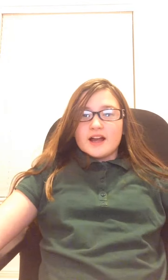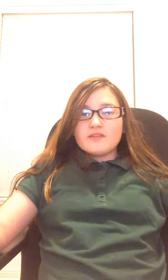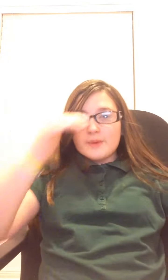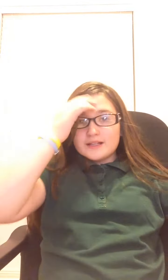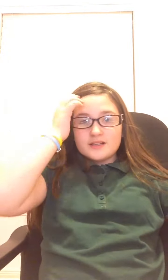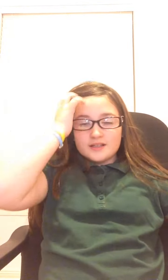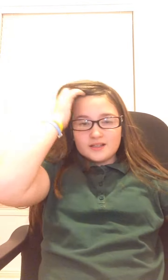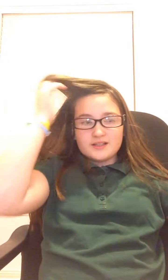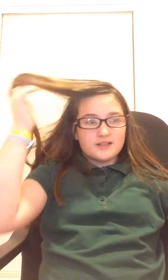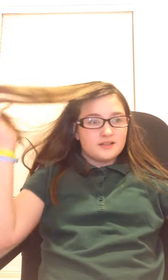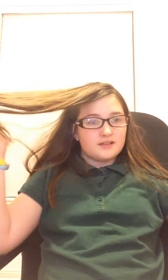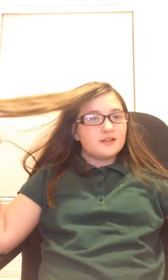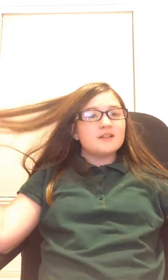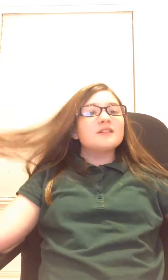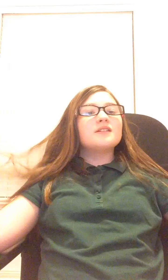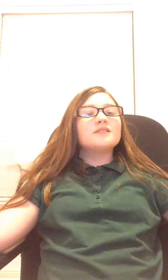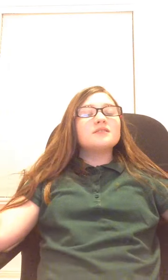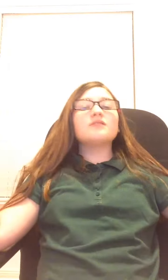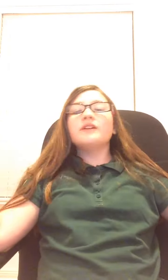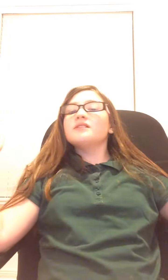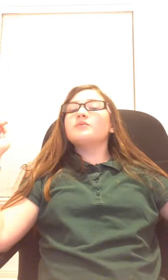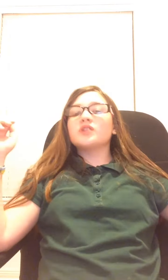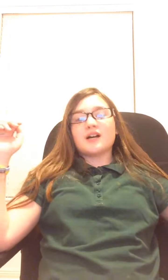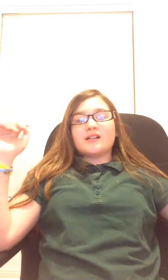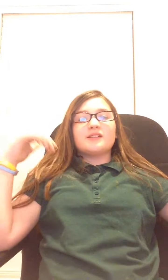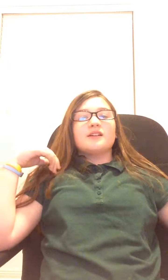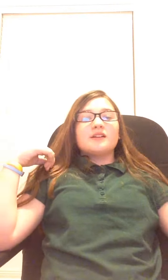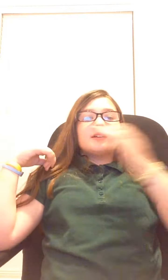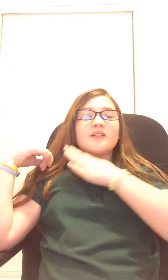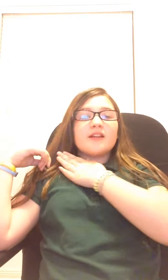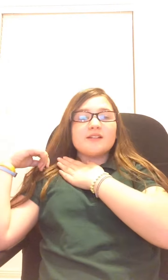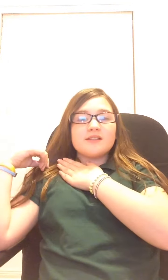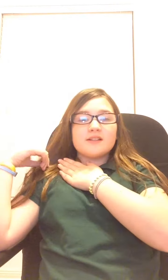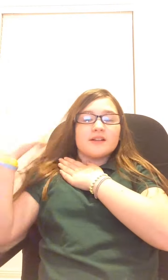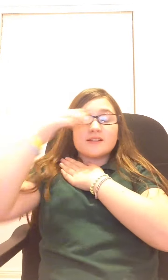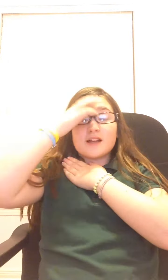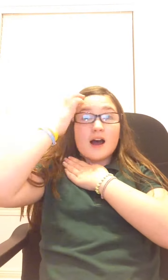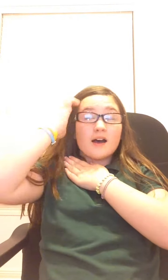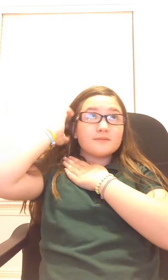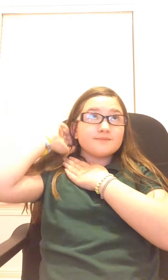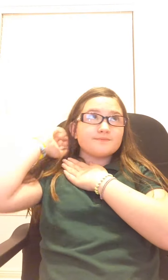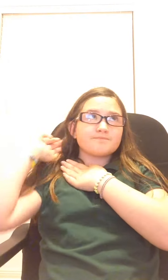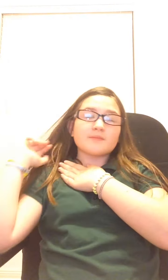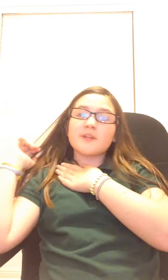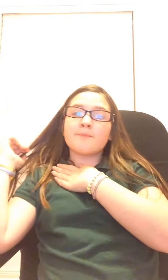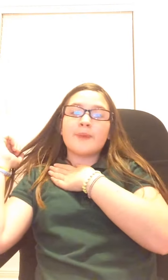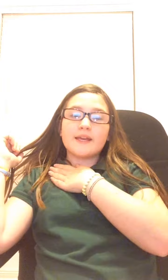alphabet, and so here's some more signs. This is me,